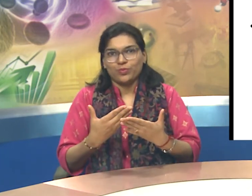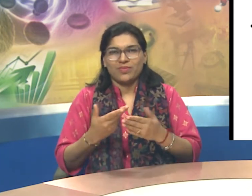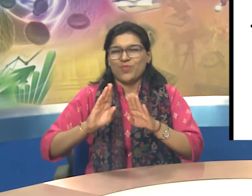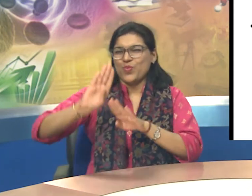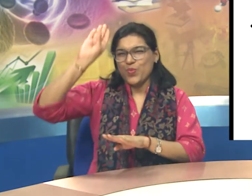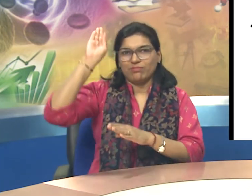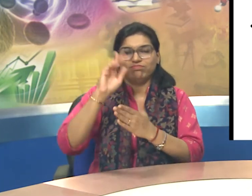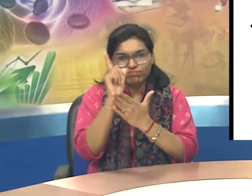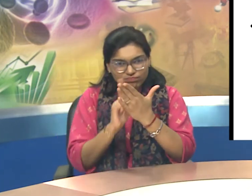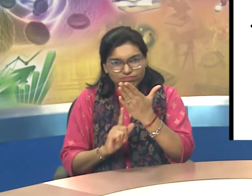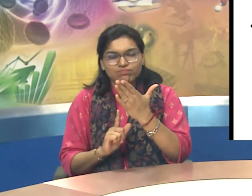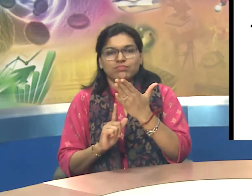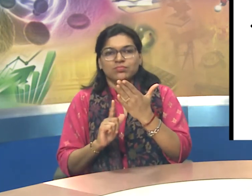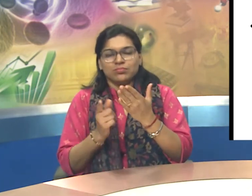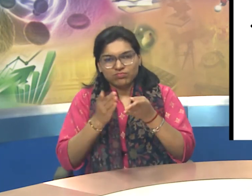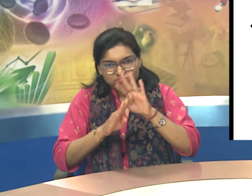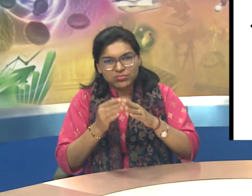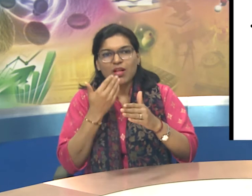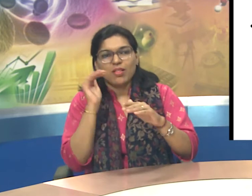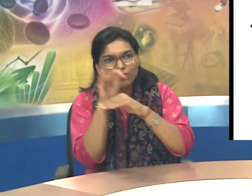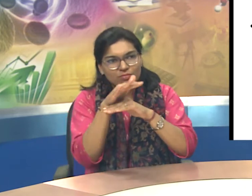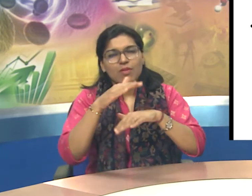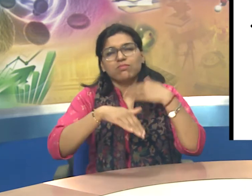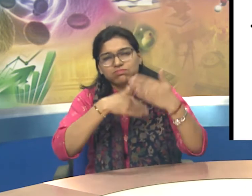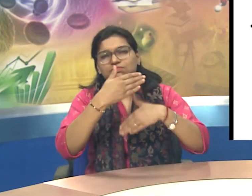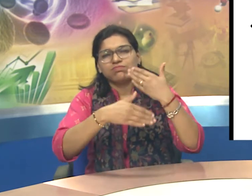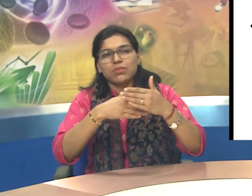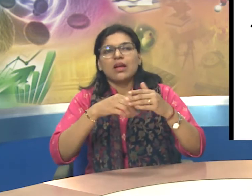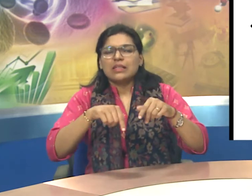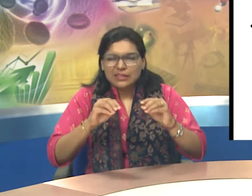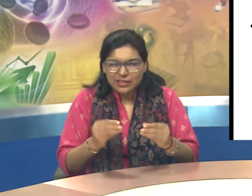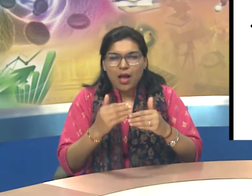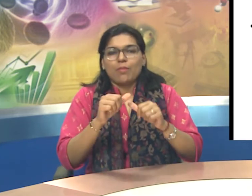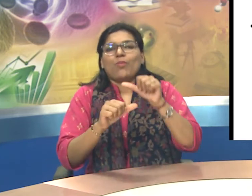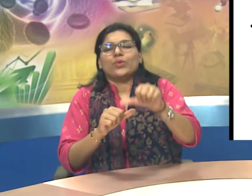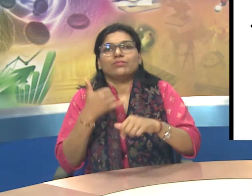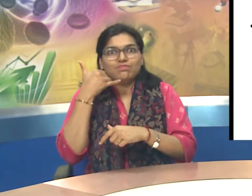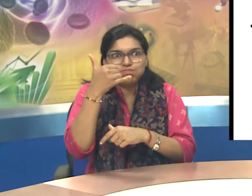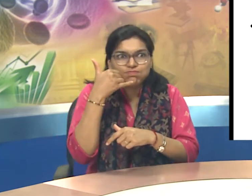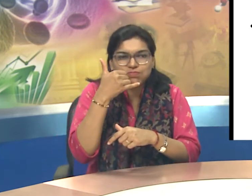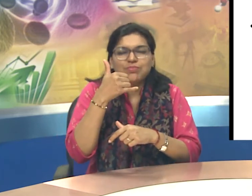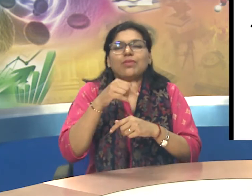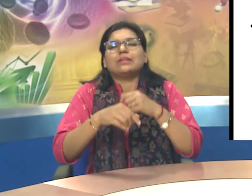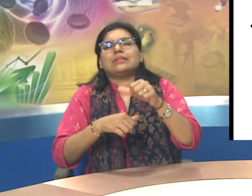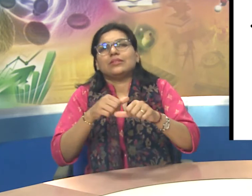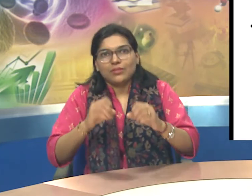Email. Electronic mail, popularly known as email,